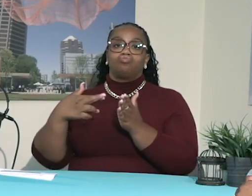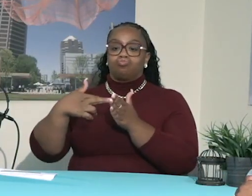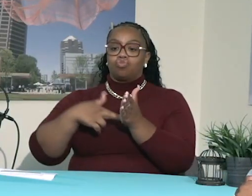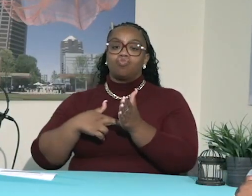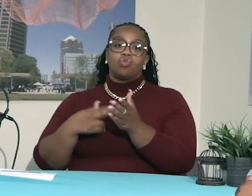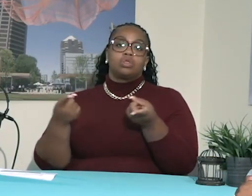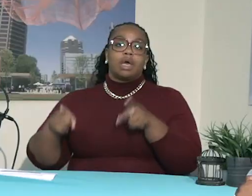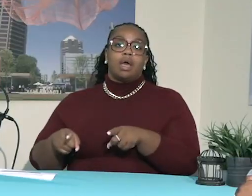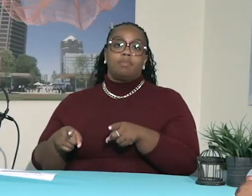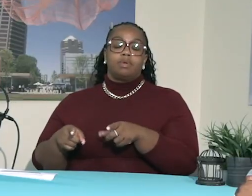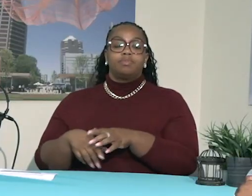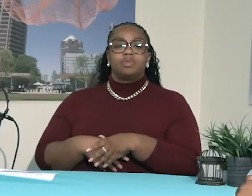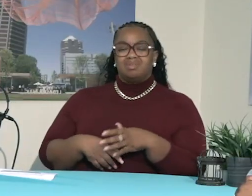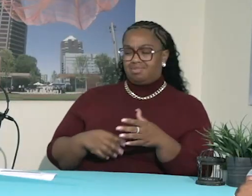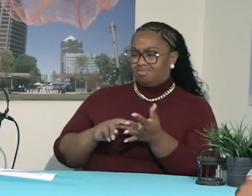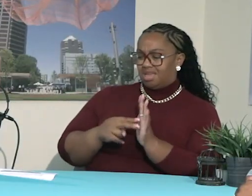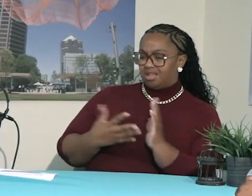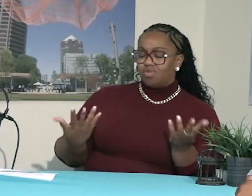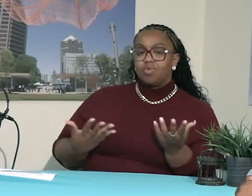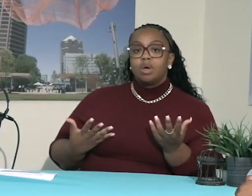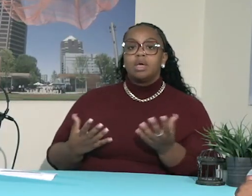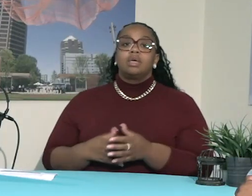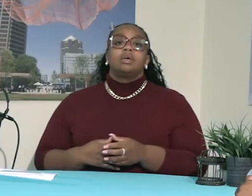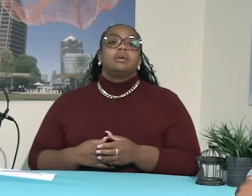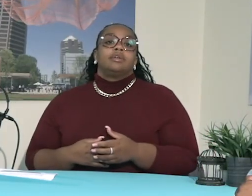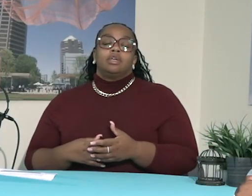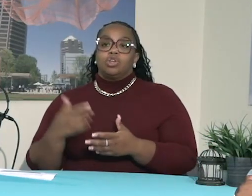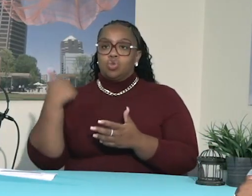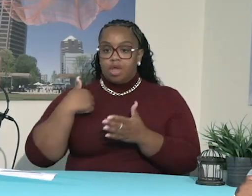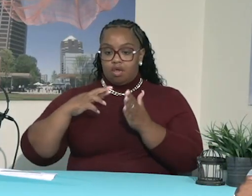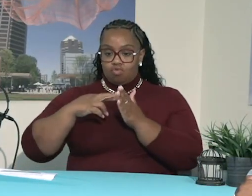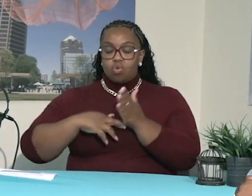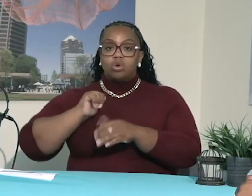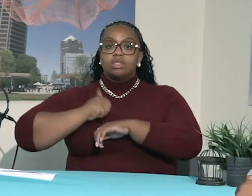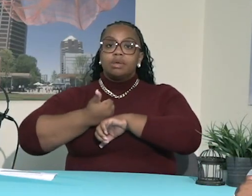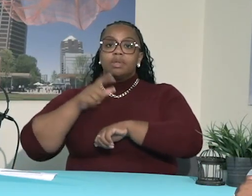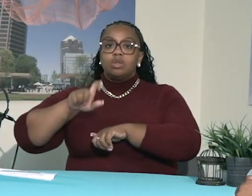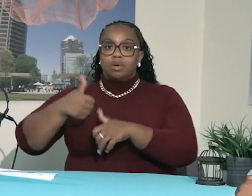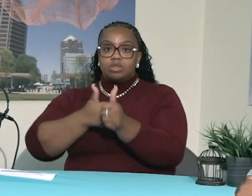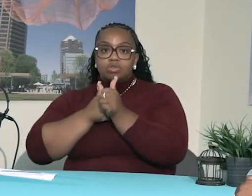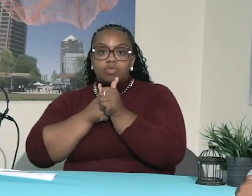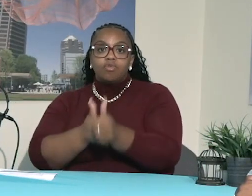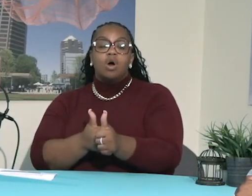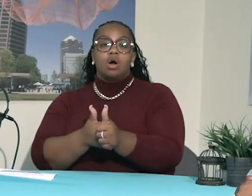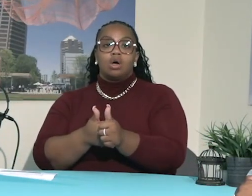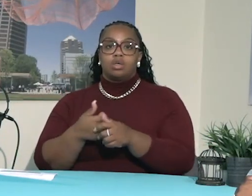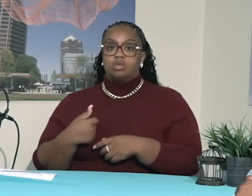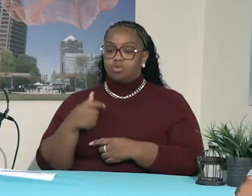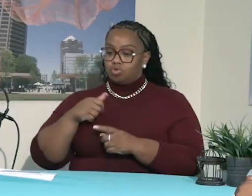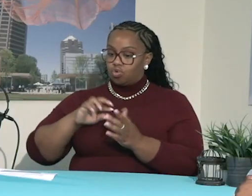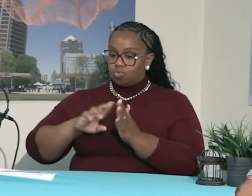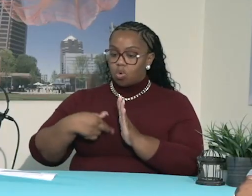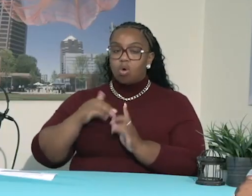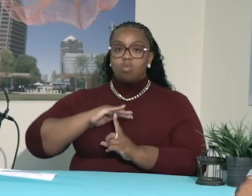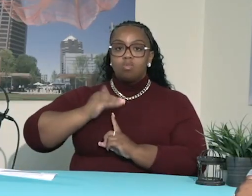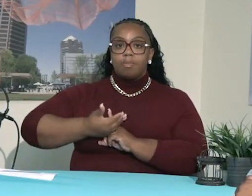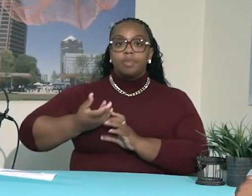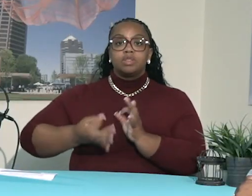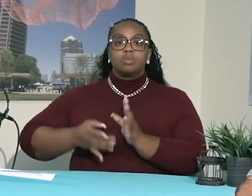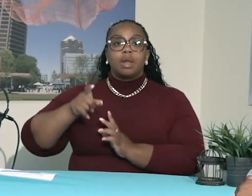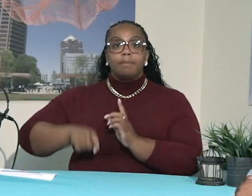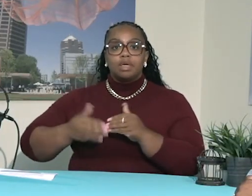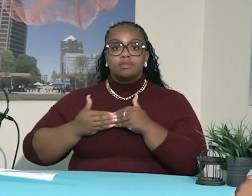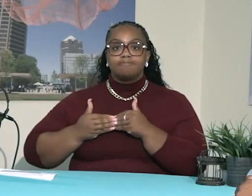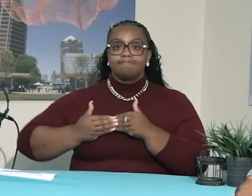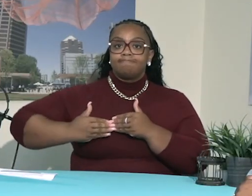own decisions. You have to maintain confidentiality. You have to maintain your role as the professional.